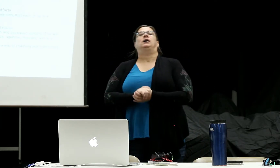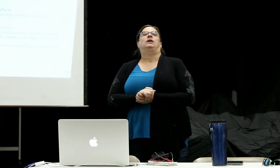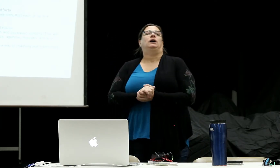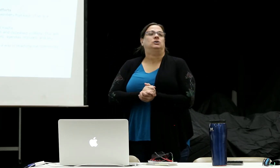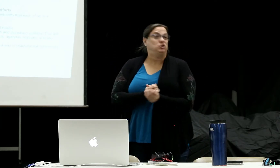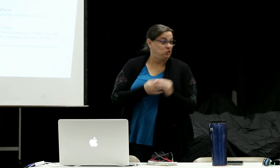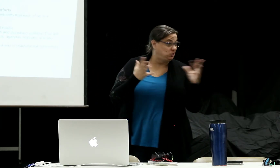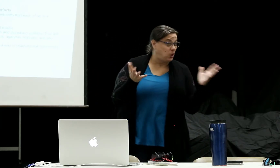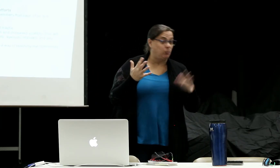up.